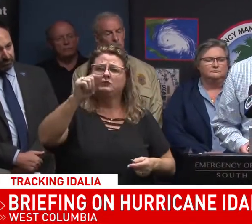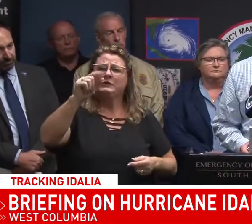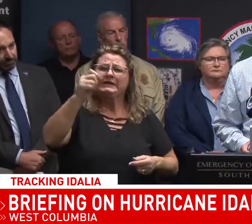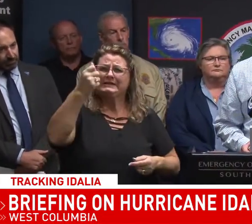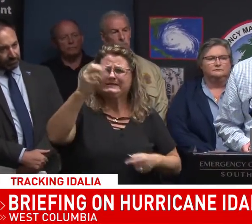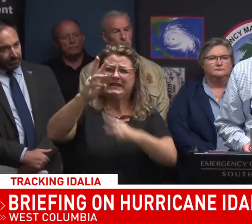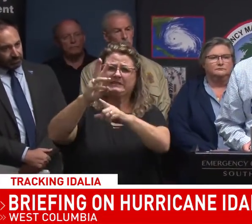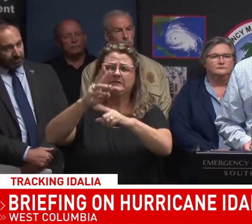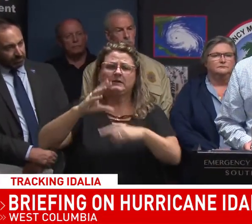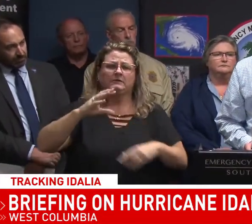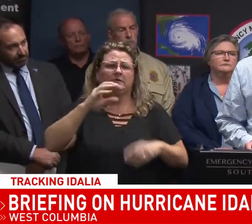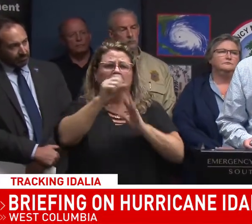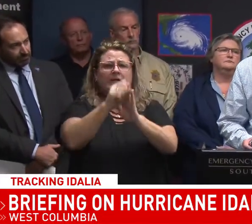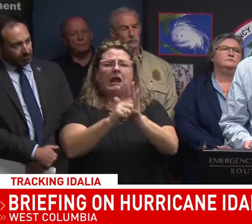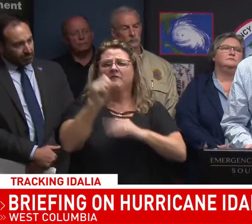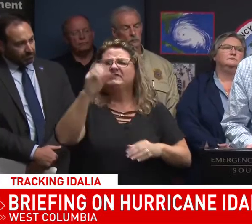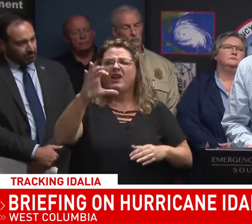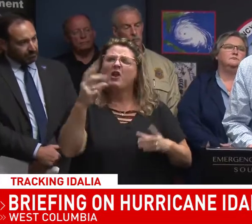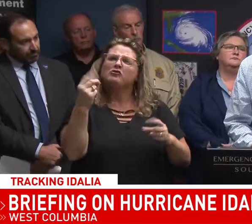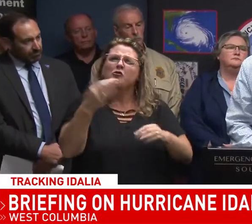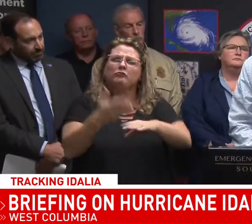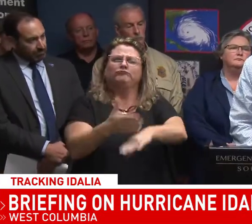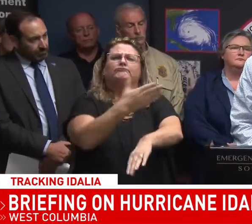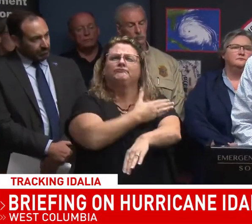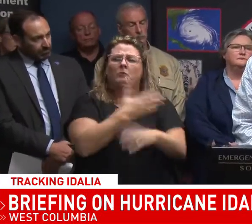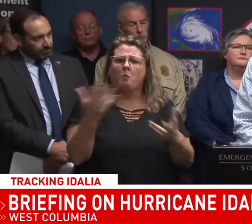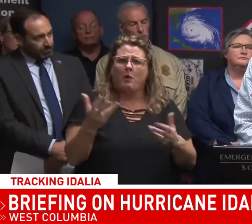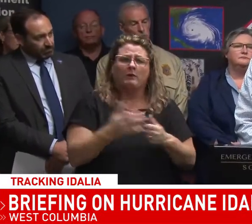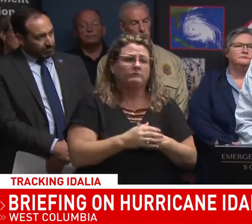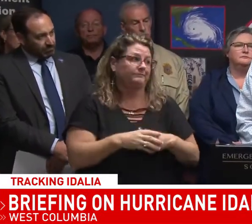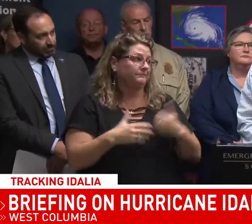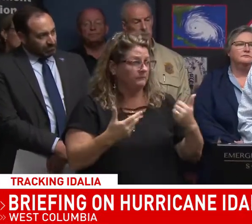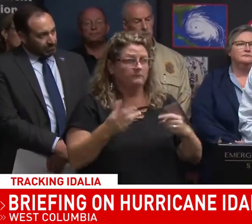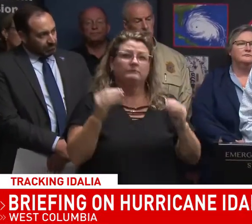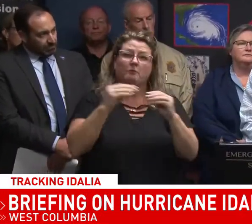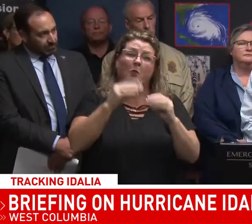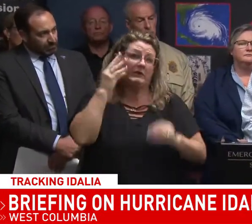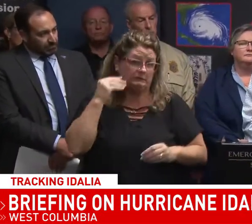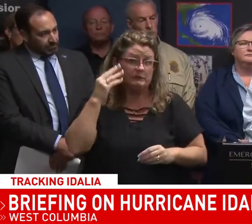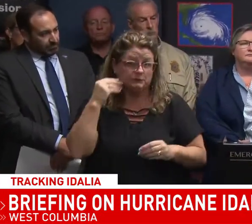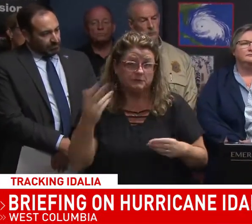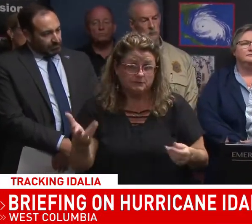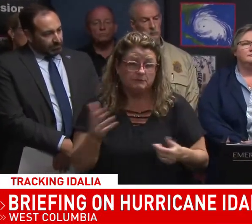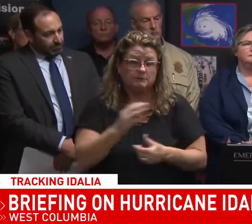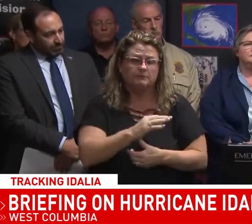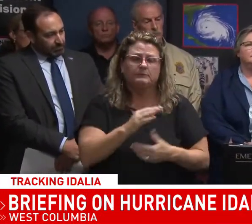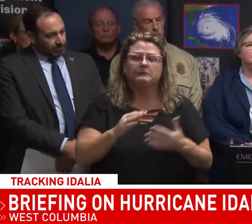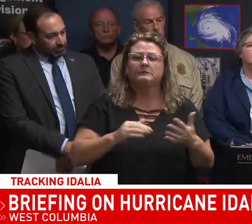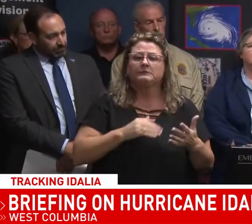to prepare for moments like this? Well, I think we've had a lot more experience. We've